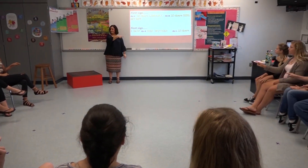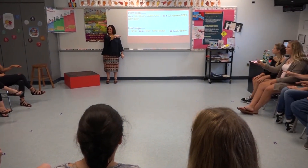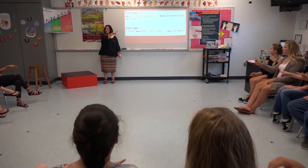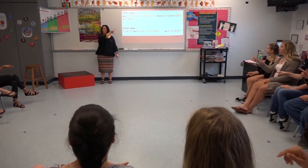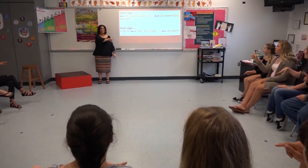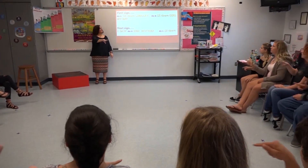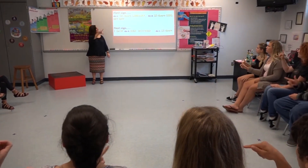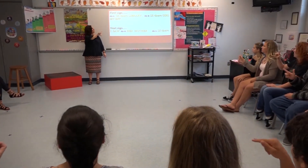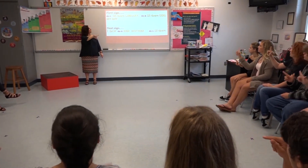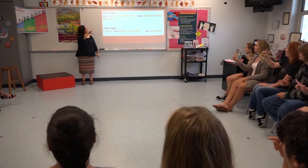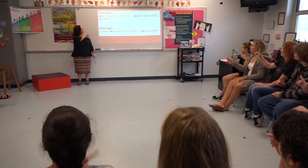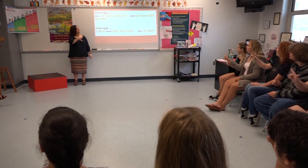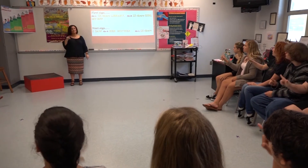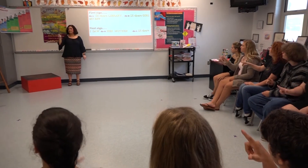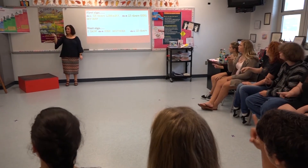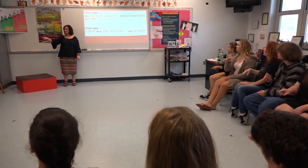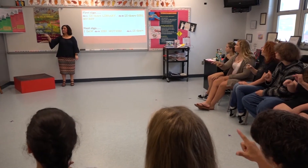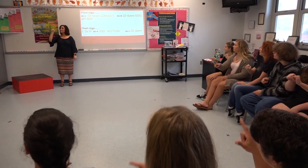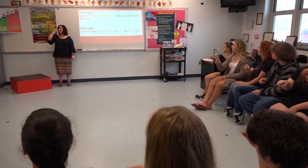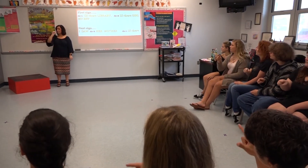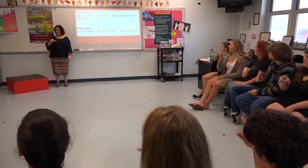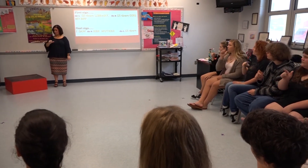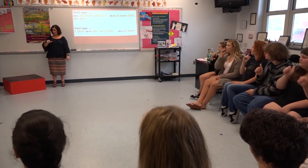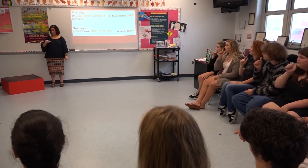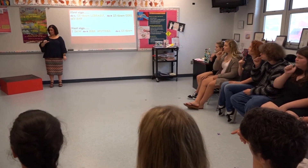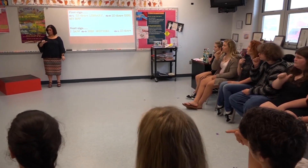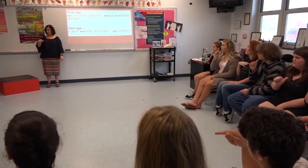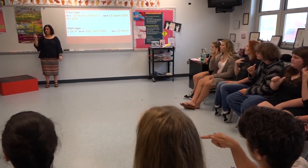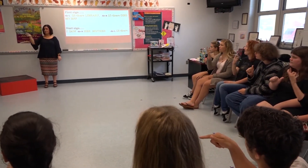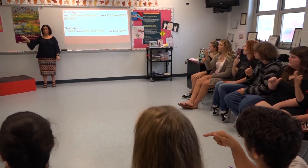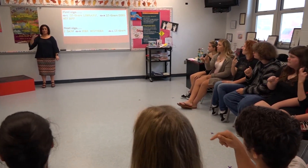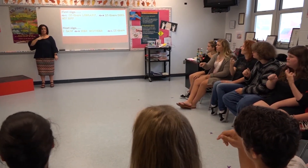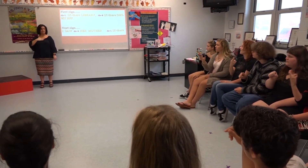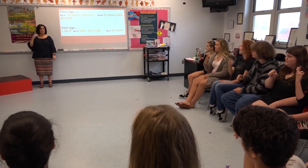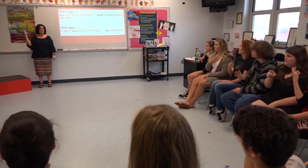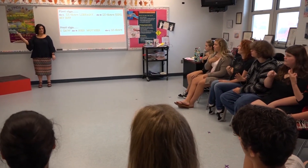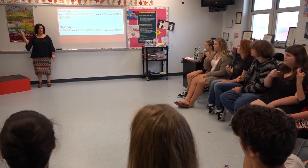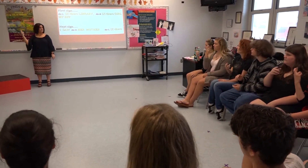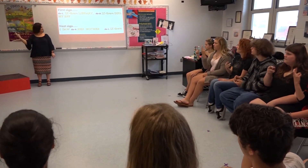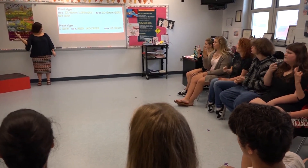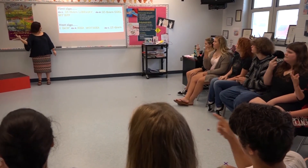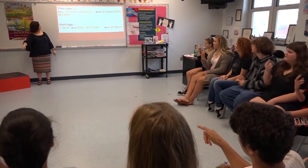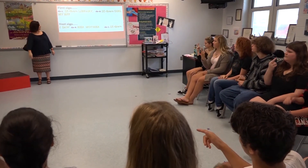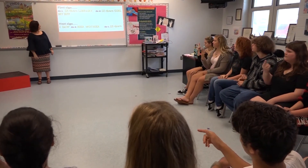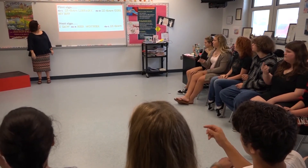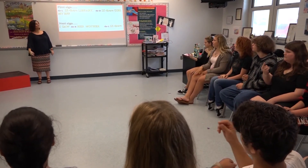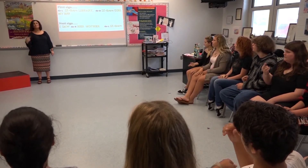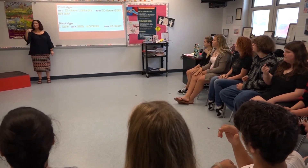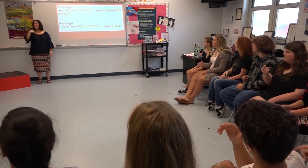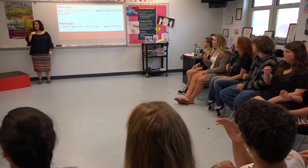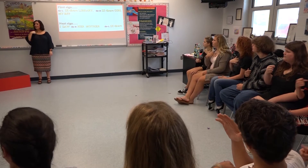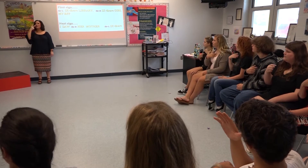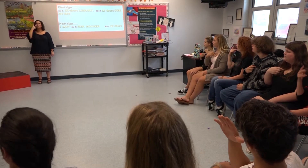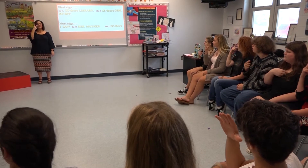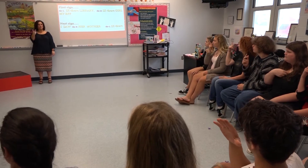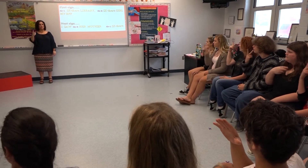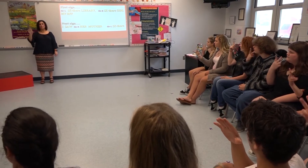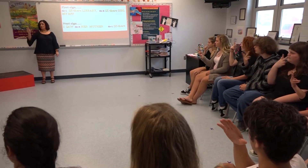library. So let's all sign it together. So over here's the library. This girl over here is my best friend. I